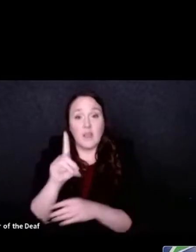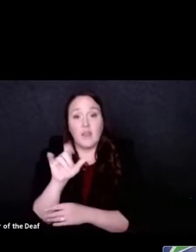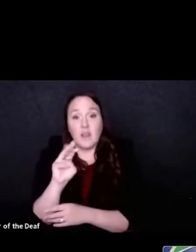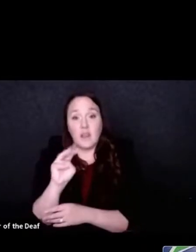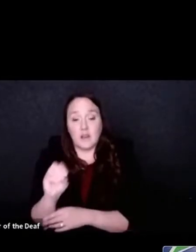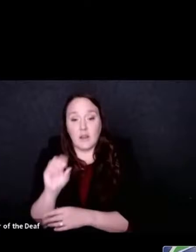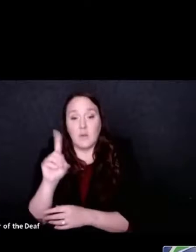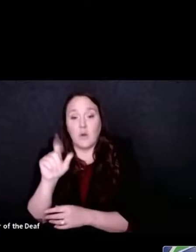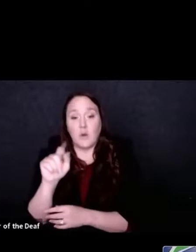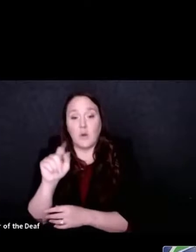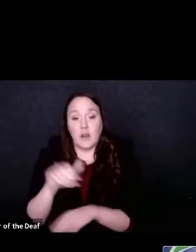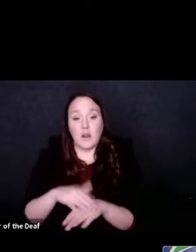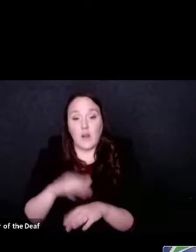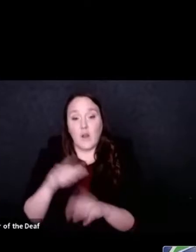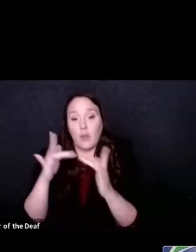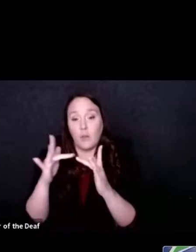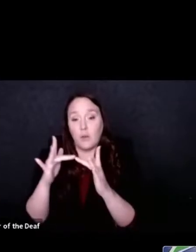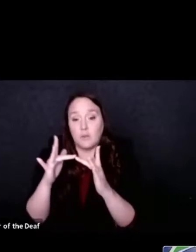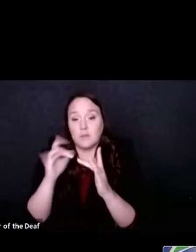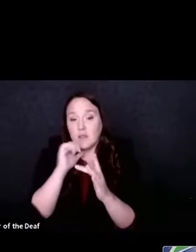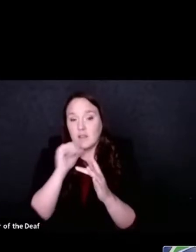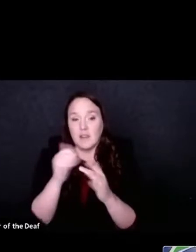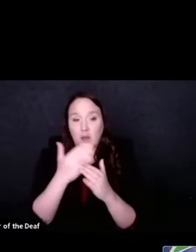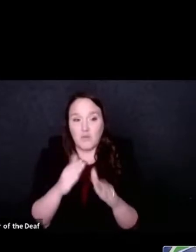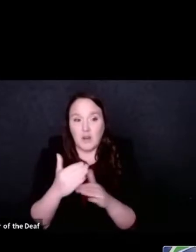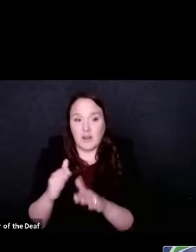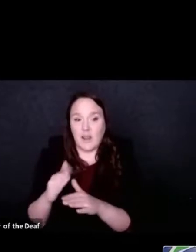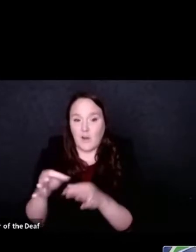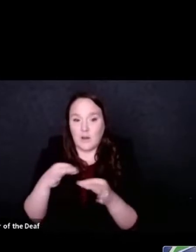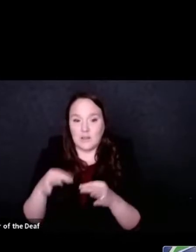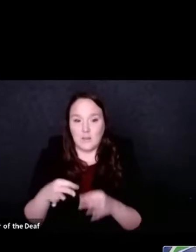on the KCHD website does not break this down over time.